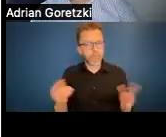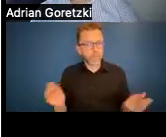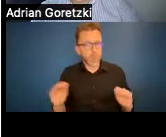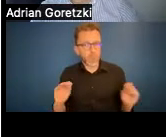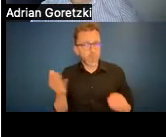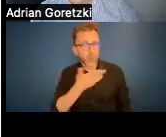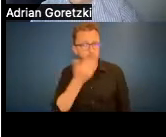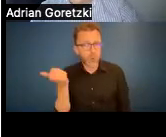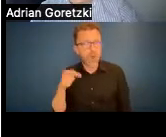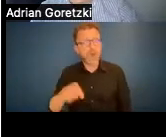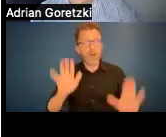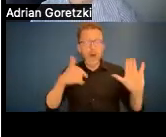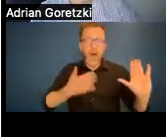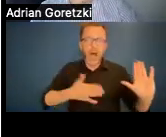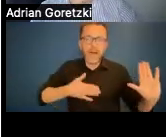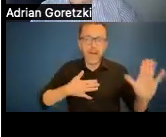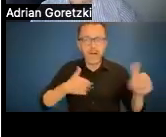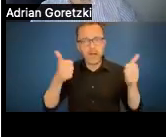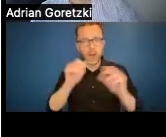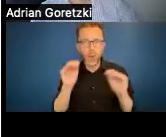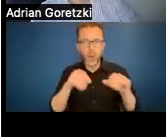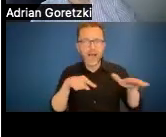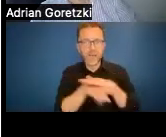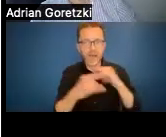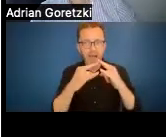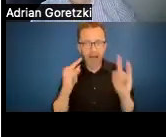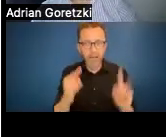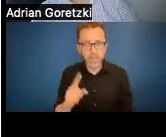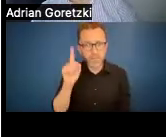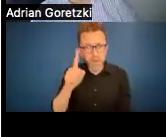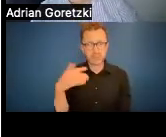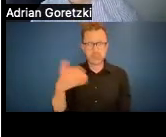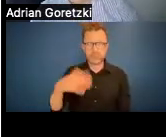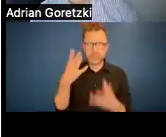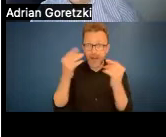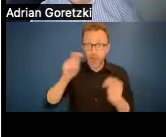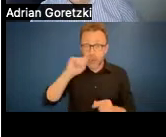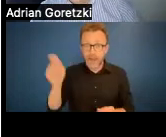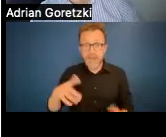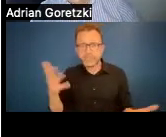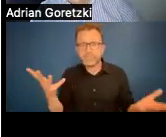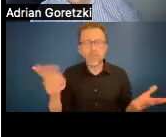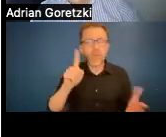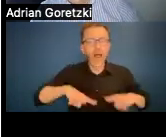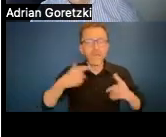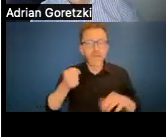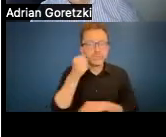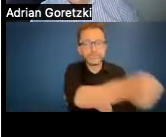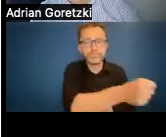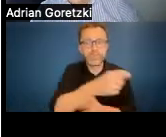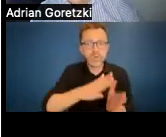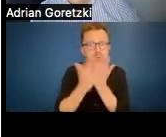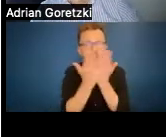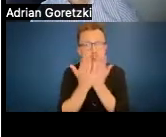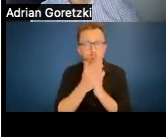well, even healthy people are being placed there, being placed in say institutions, because